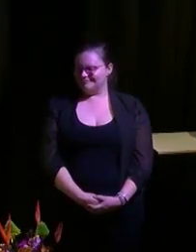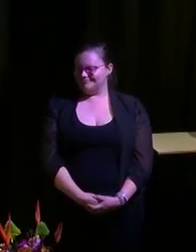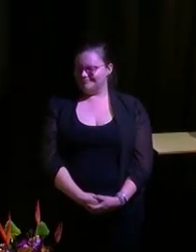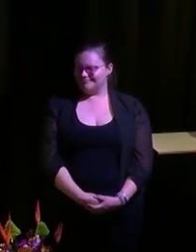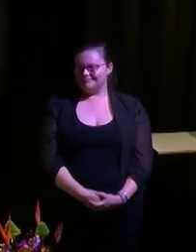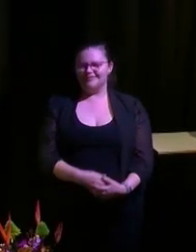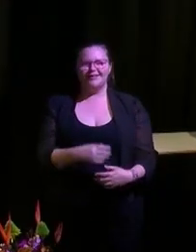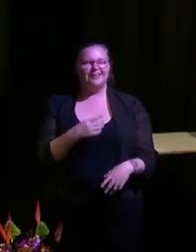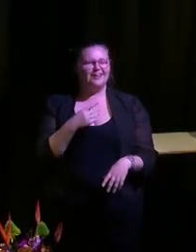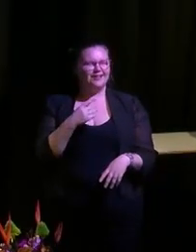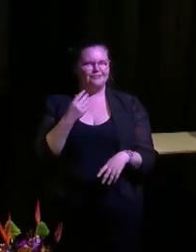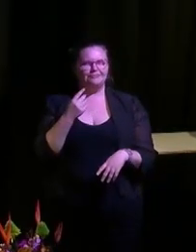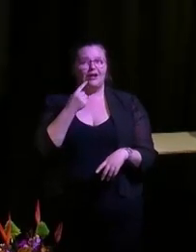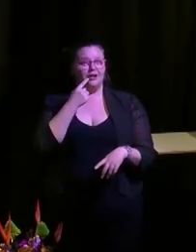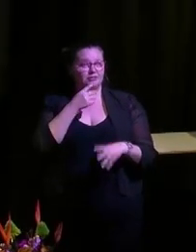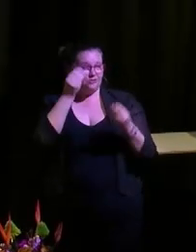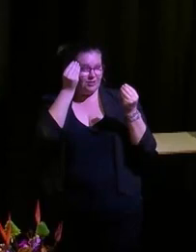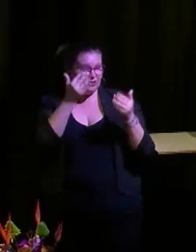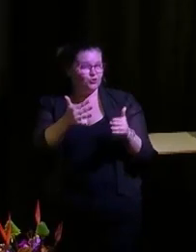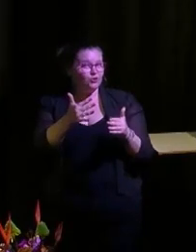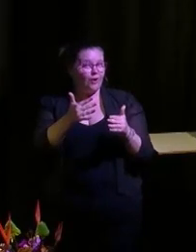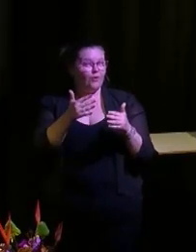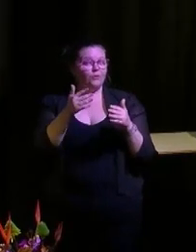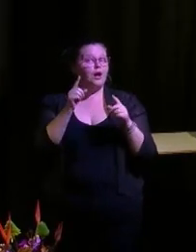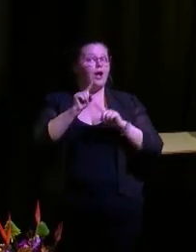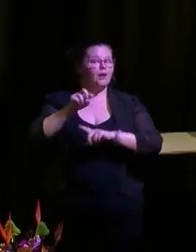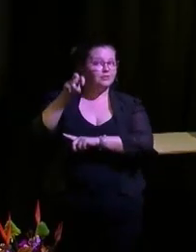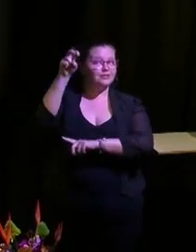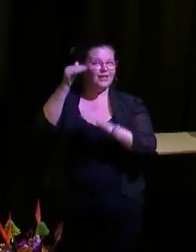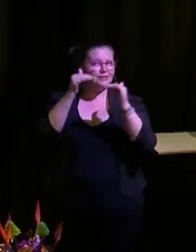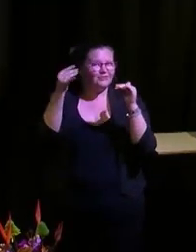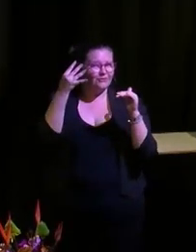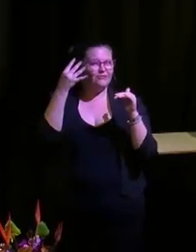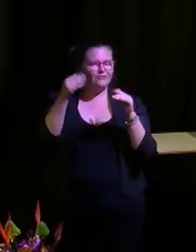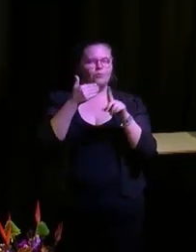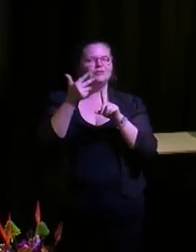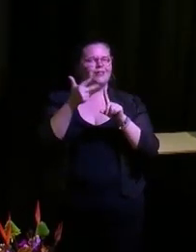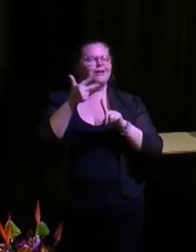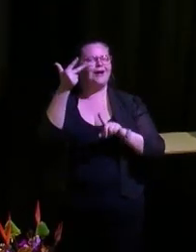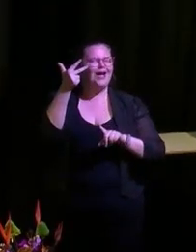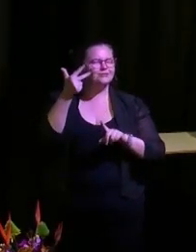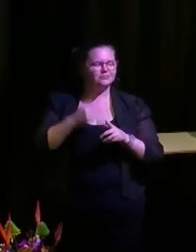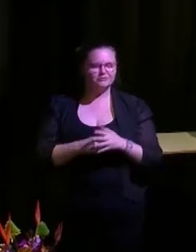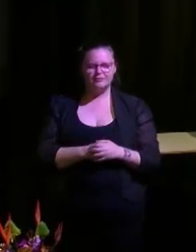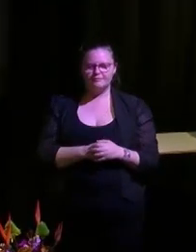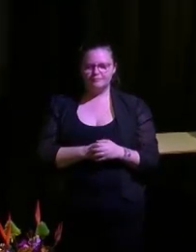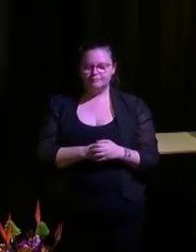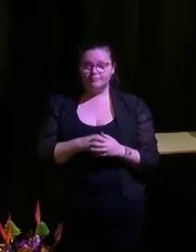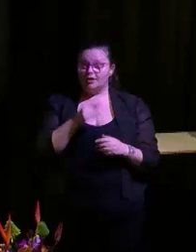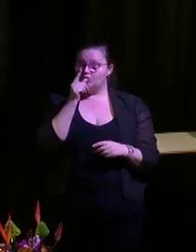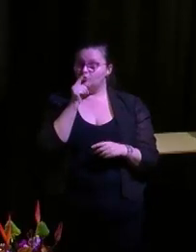As I mentioned before, the exhibition's open till 8 p.m. tonight upstairs in the Philip Bacon Gallery. You can pick up